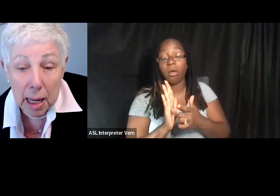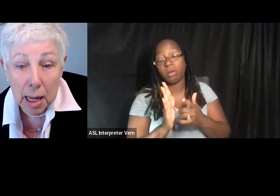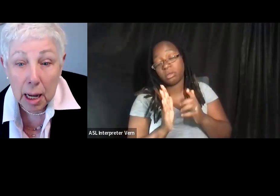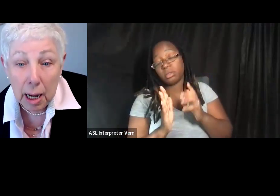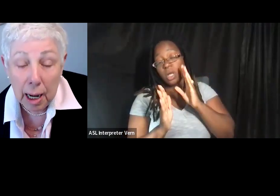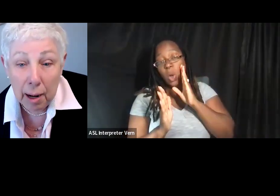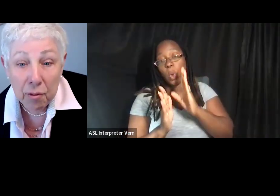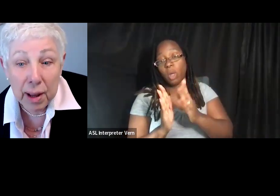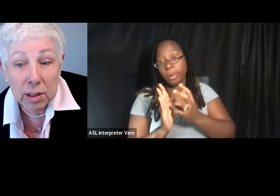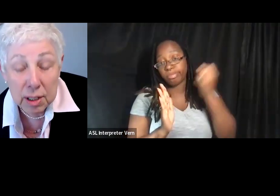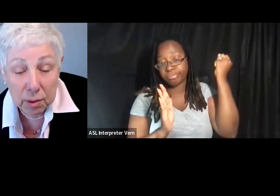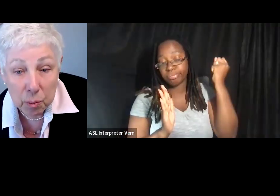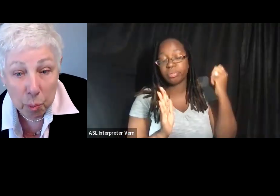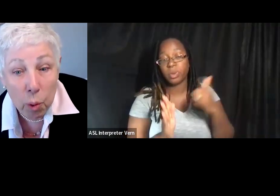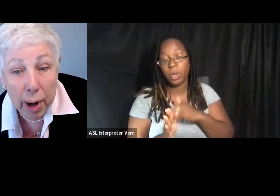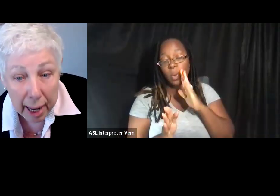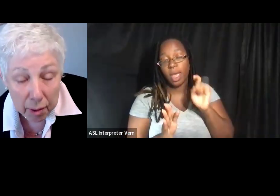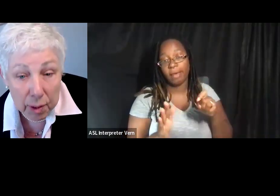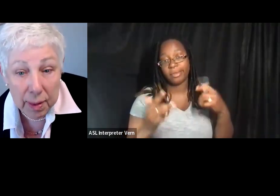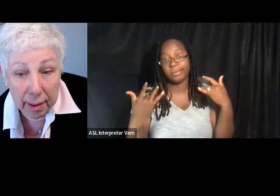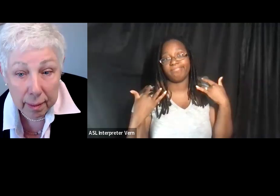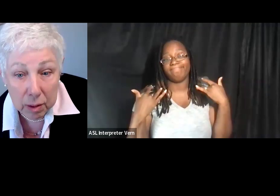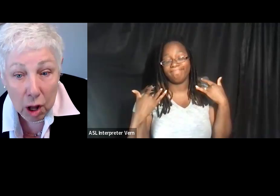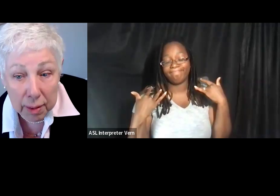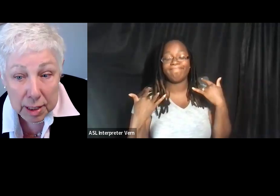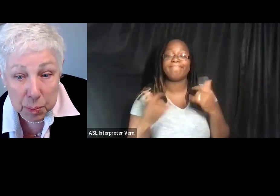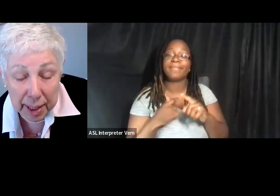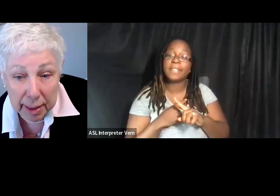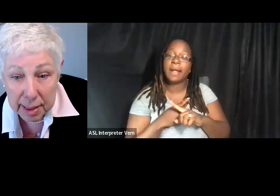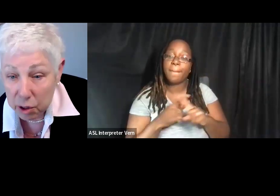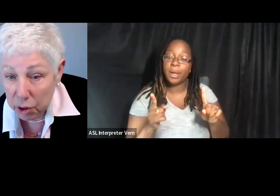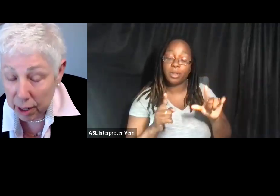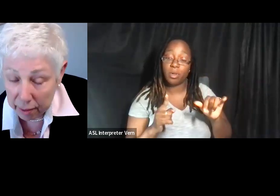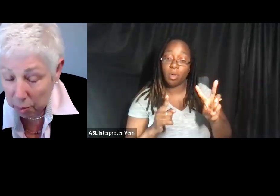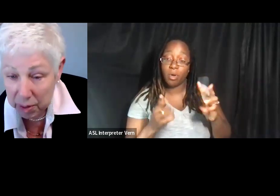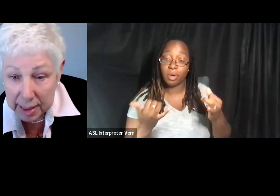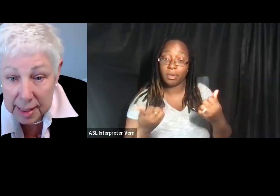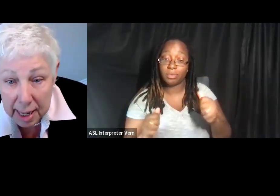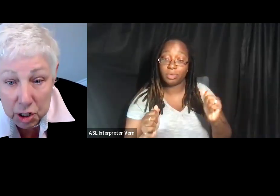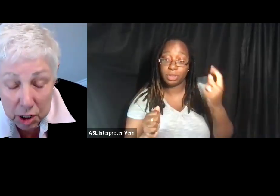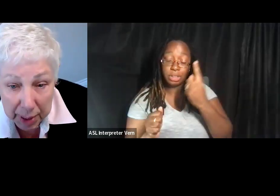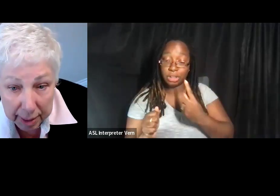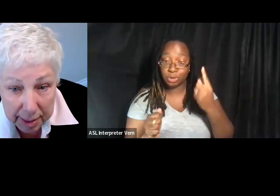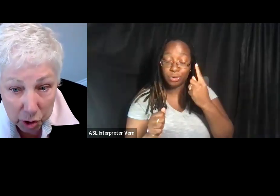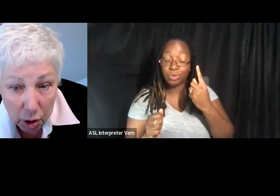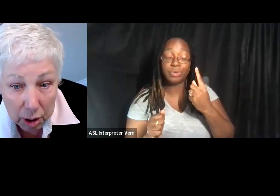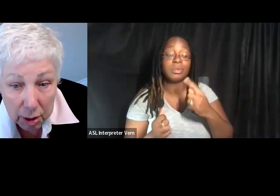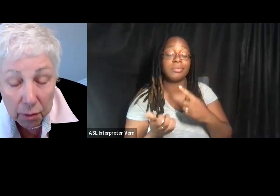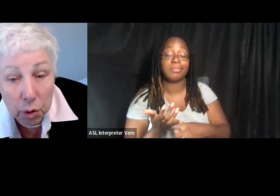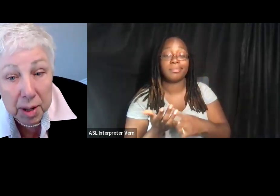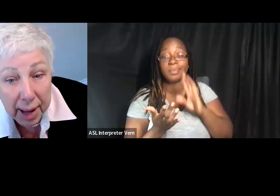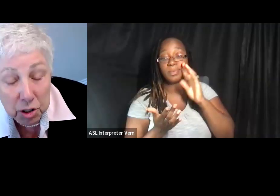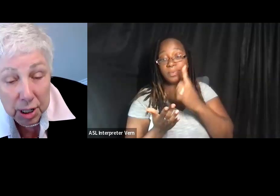back, failed to point out that the law that's being considered and the discussion that's being considered